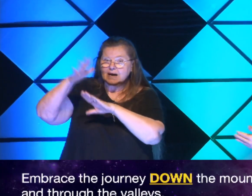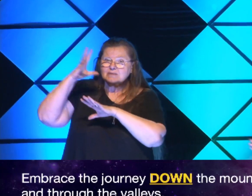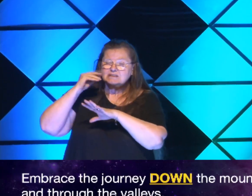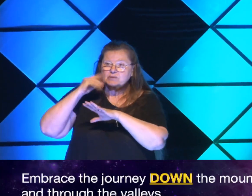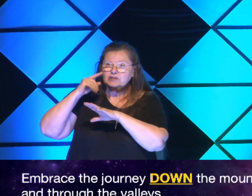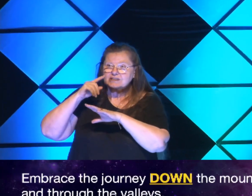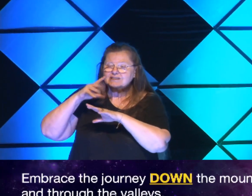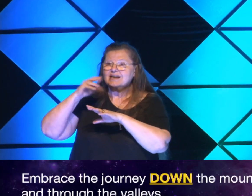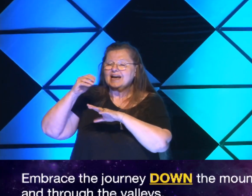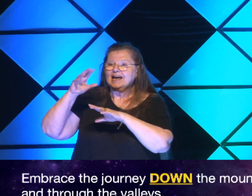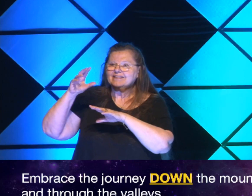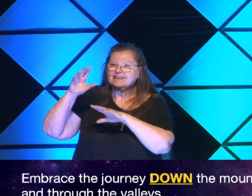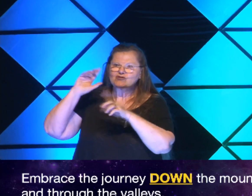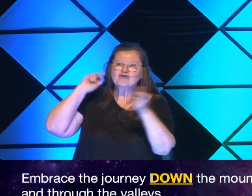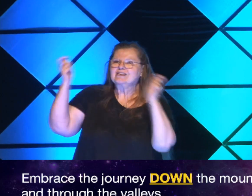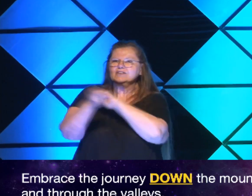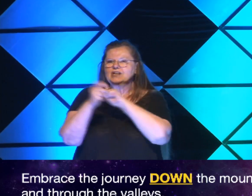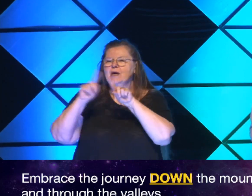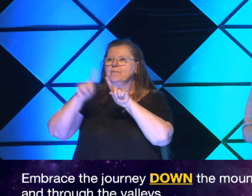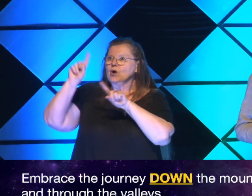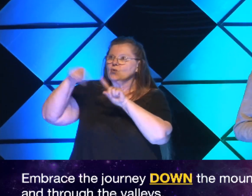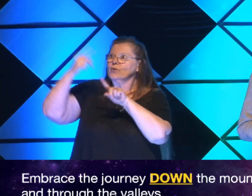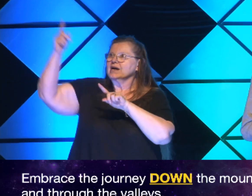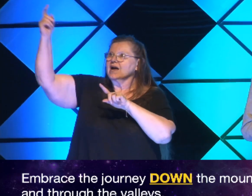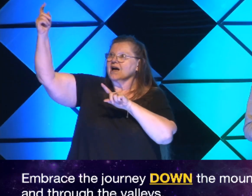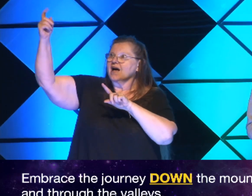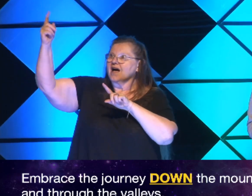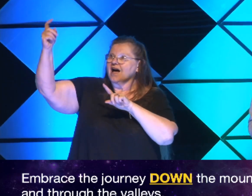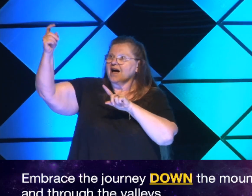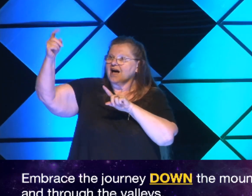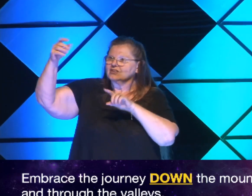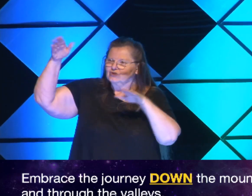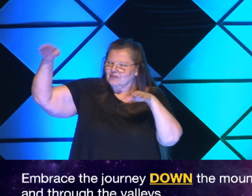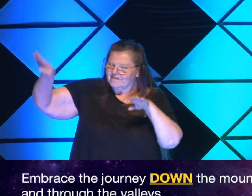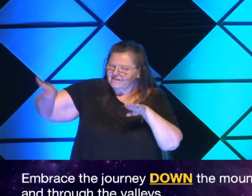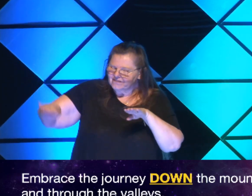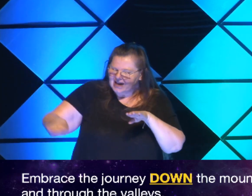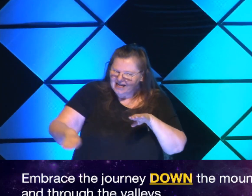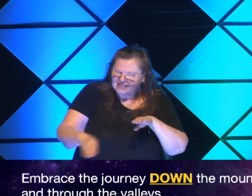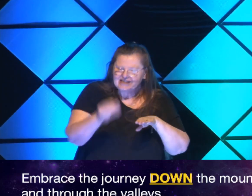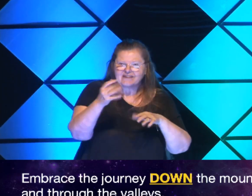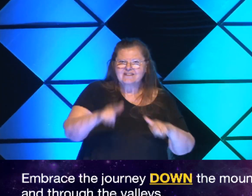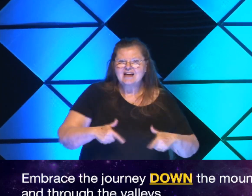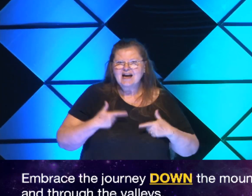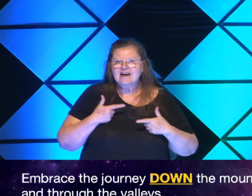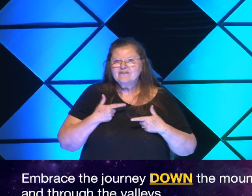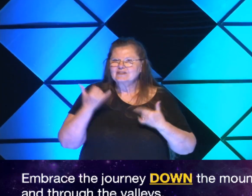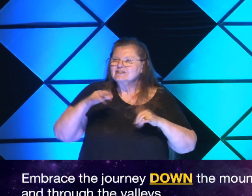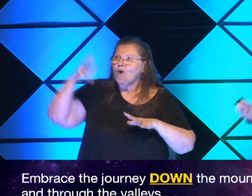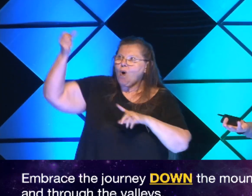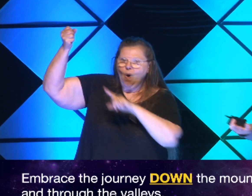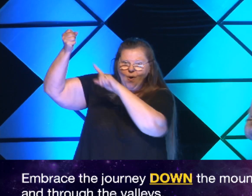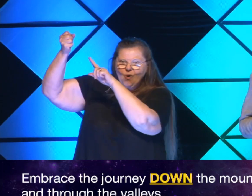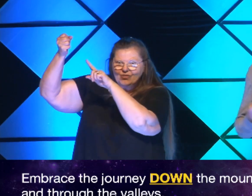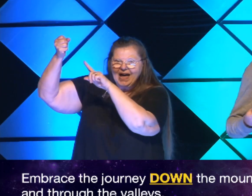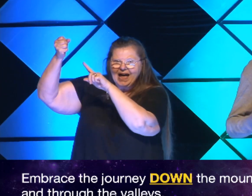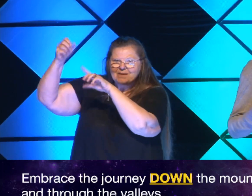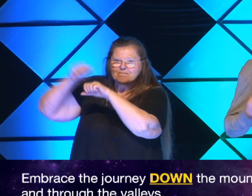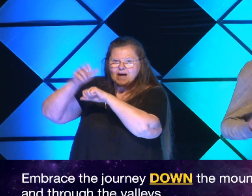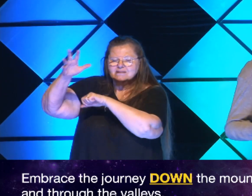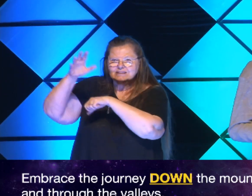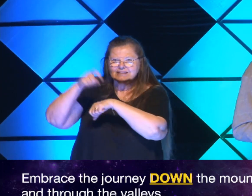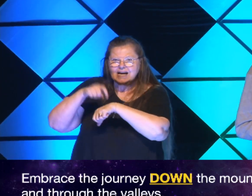down. We have to embrace that journey down the mountain and into the valleys of life. It's my opinion that too